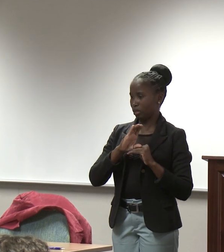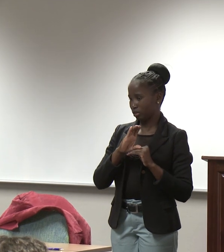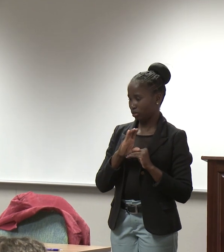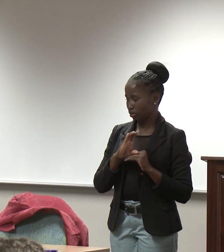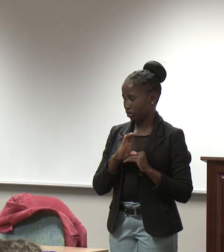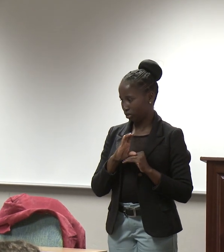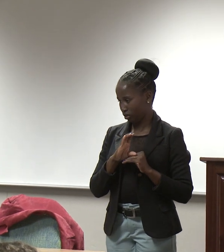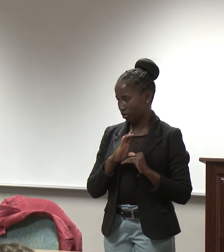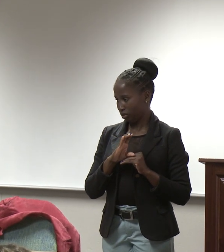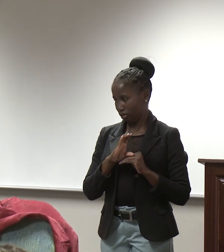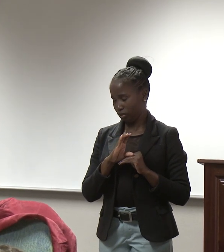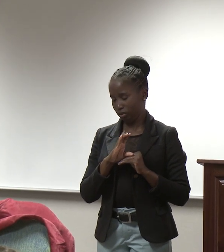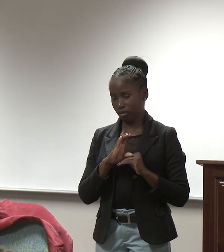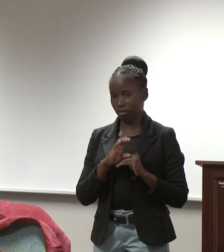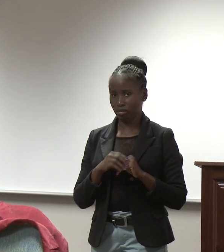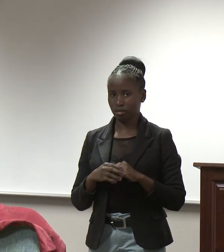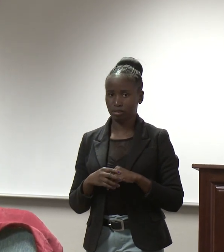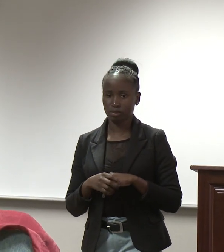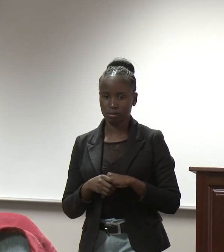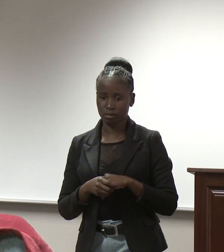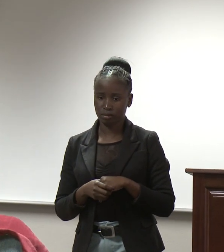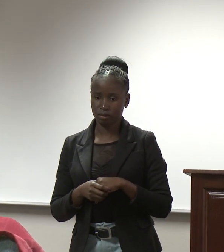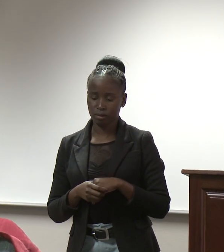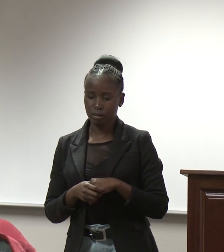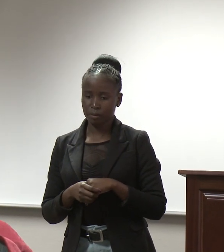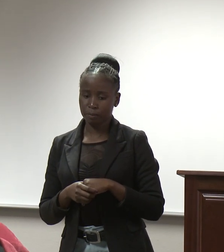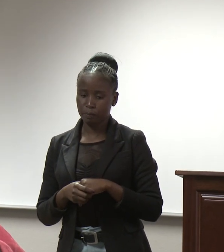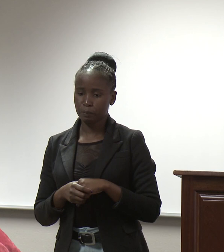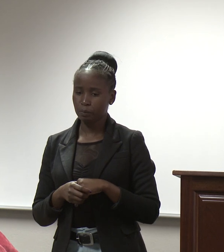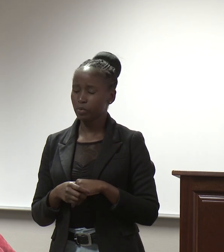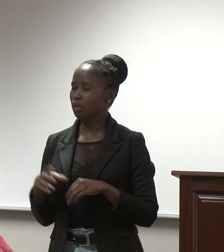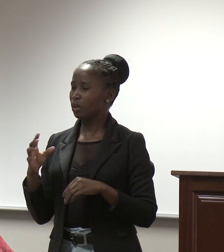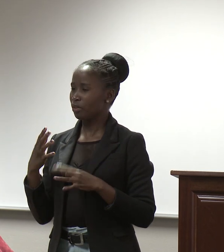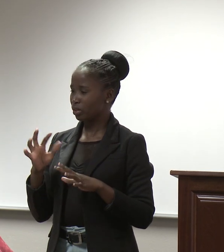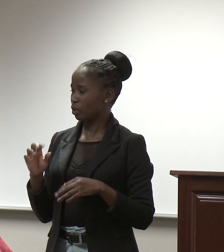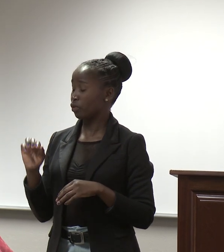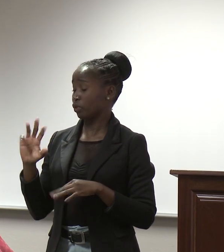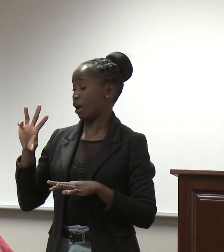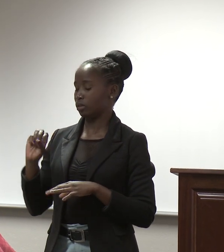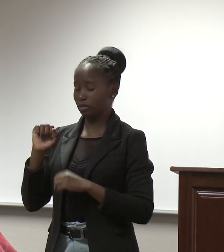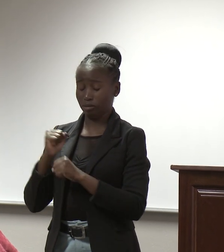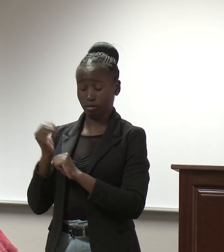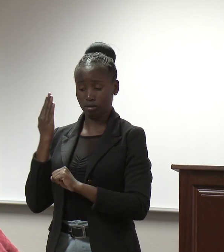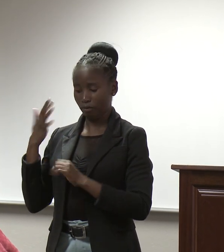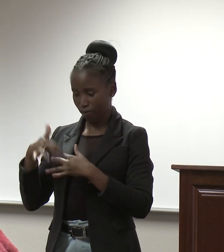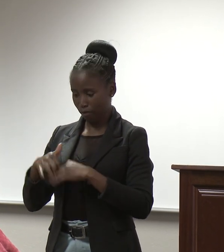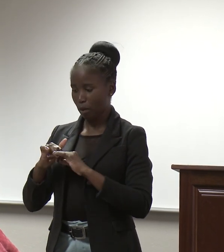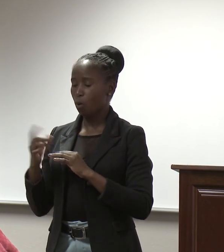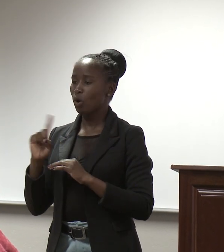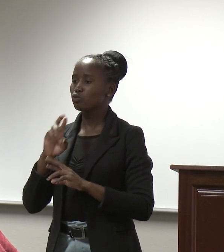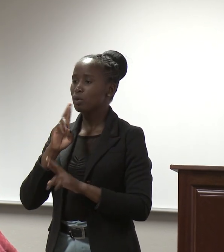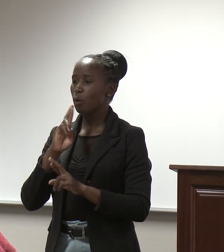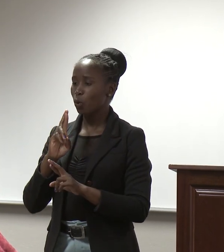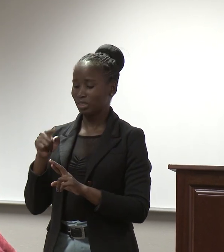Lynch produced a report in the 90s saying that education,